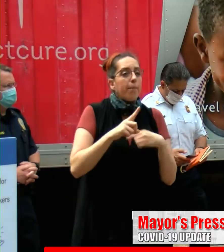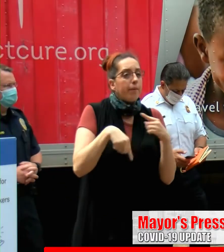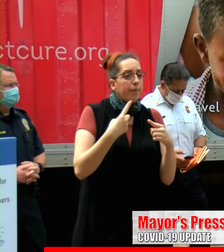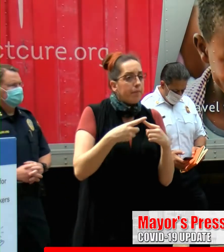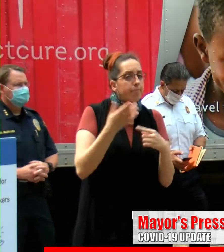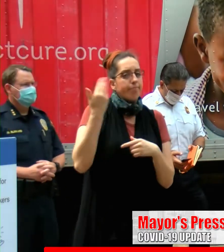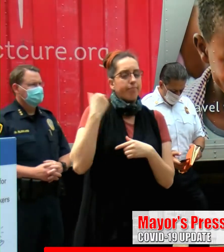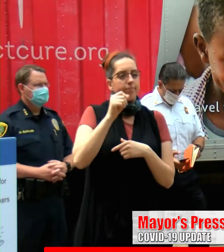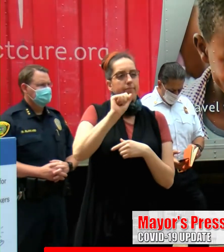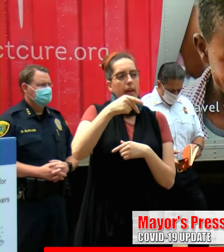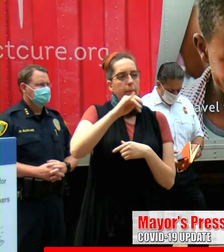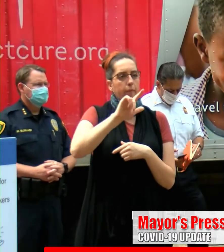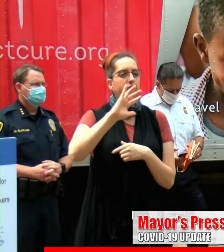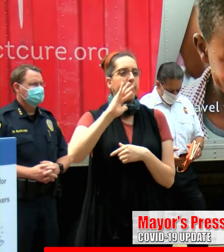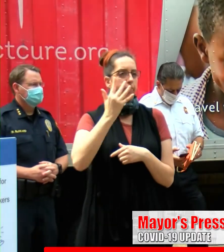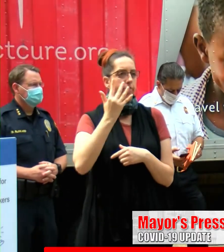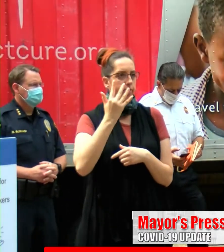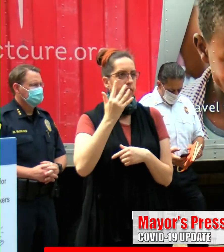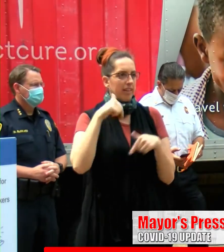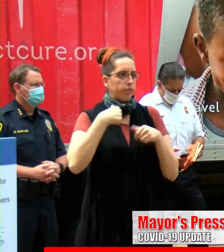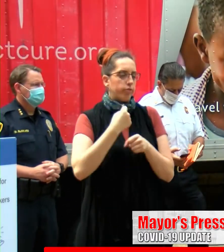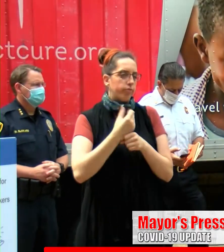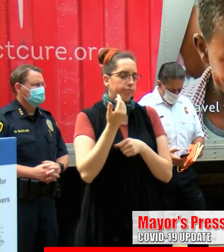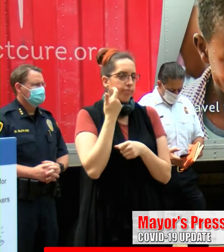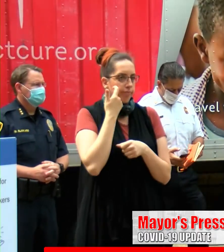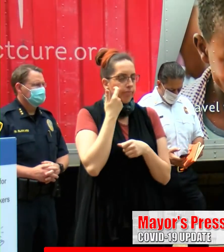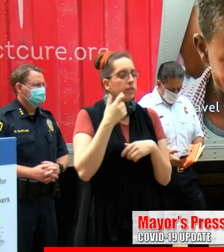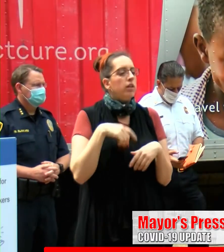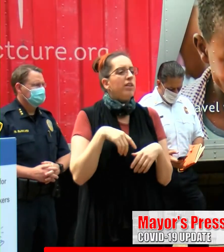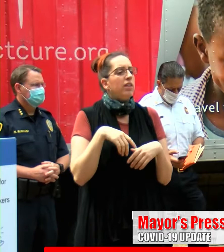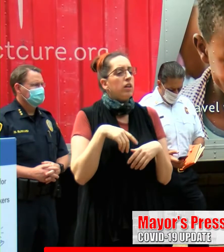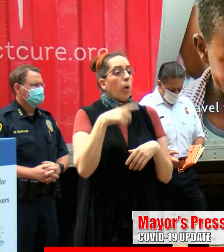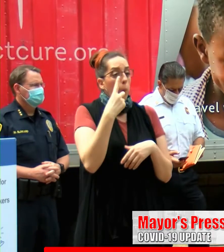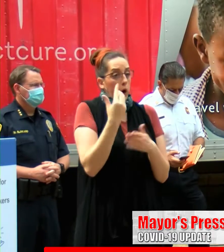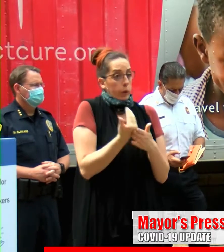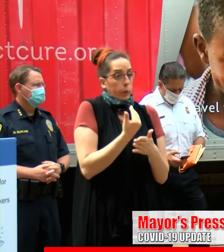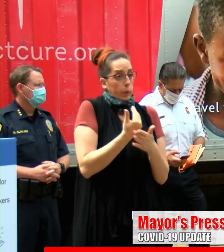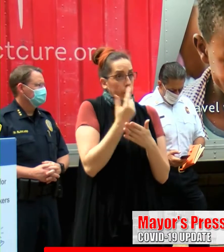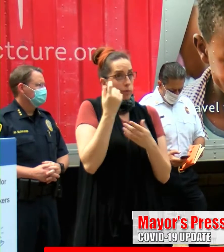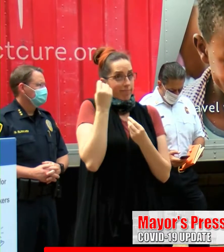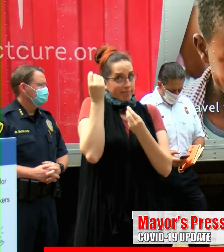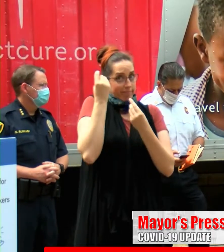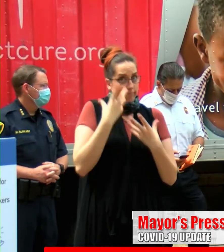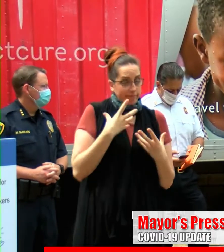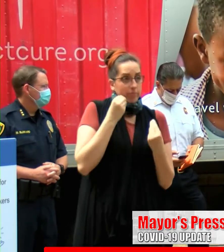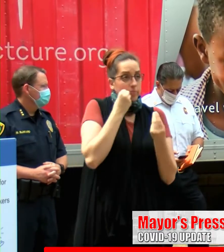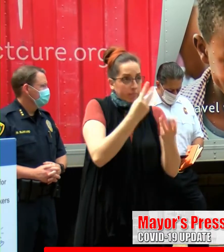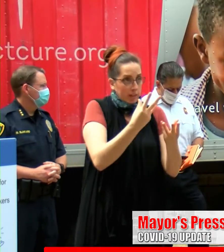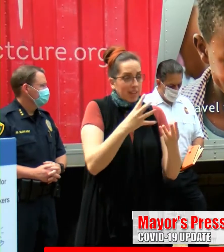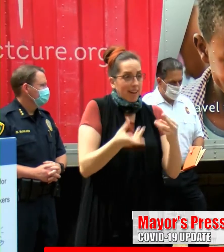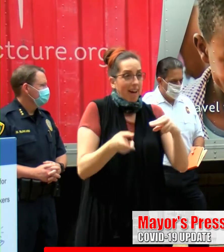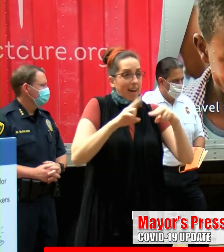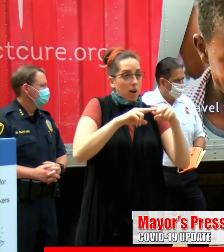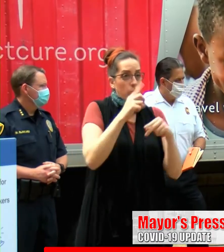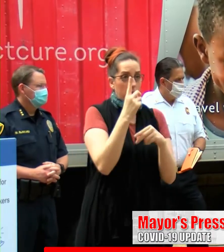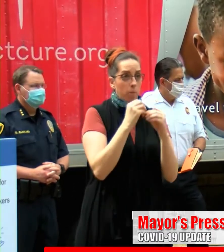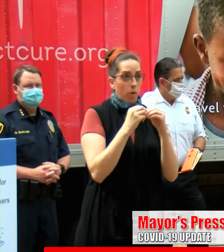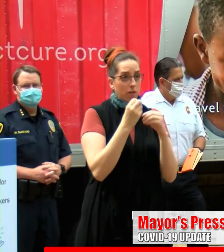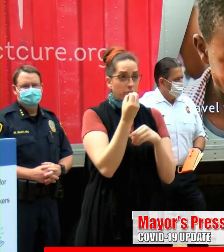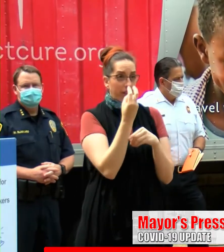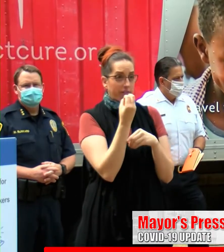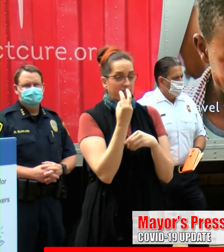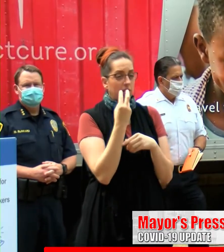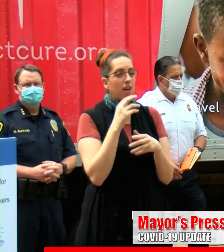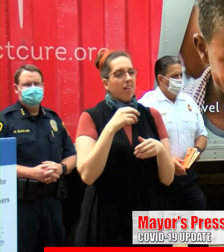the 5th of 2020. The one new death that is being reported today, which brings our number to 12, is